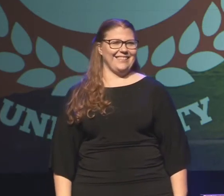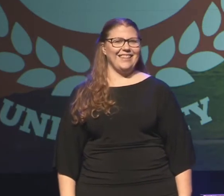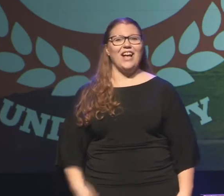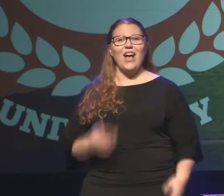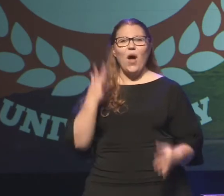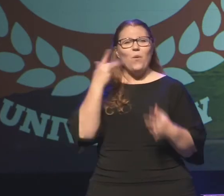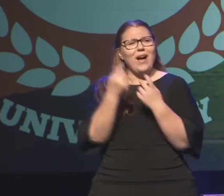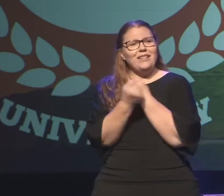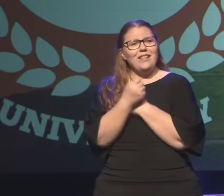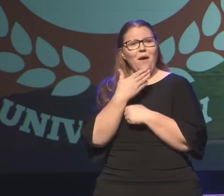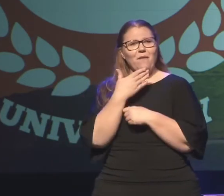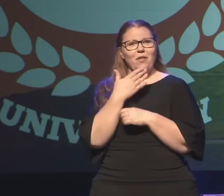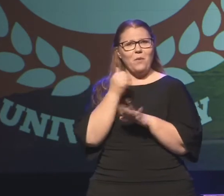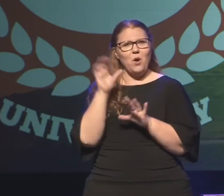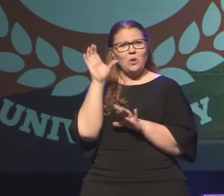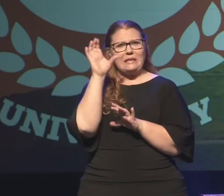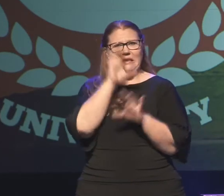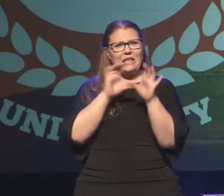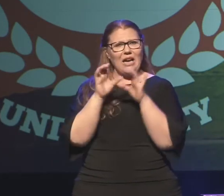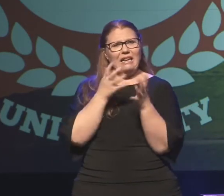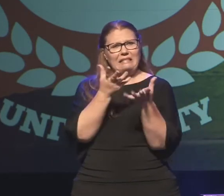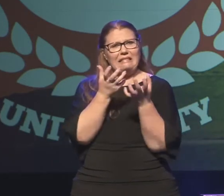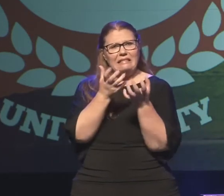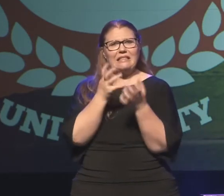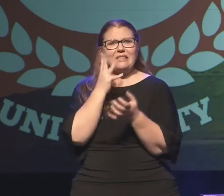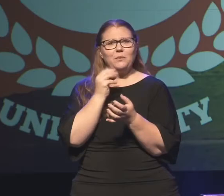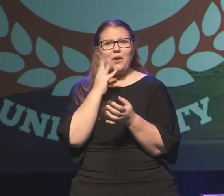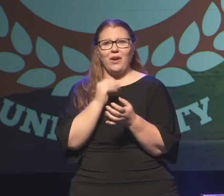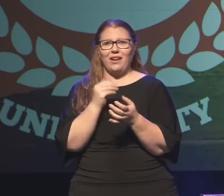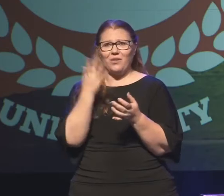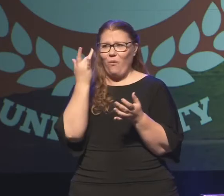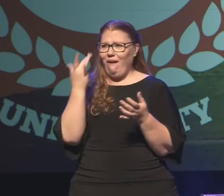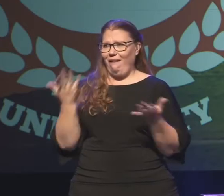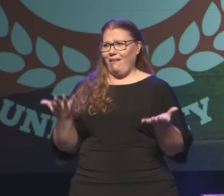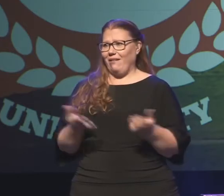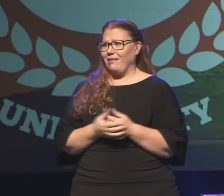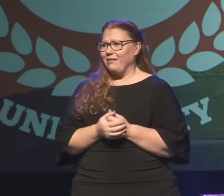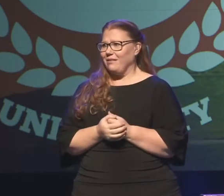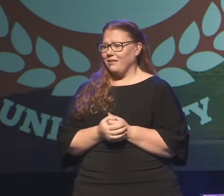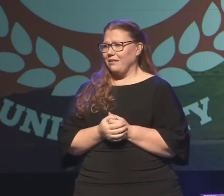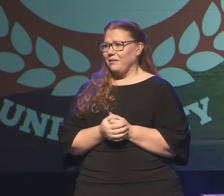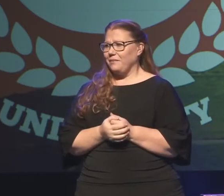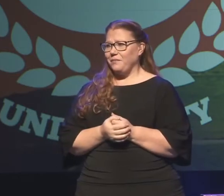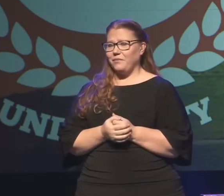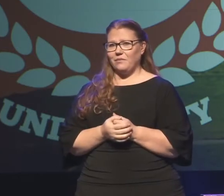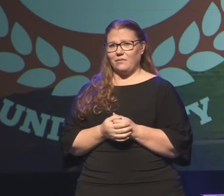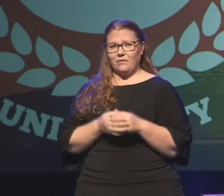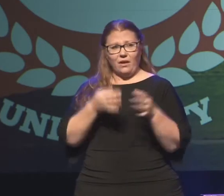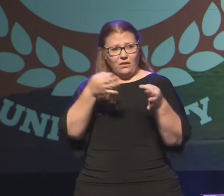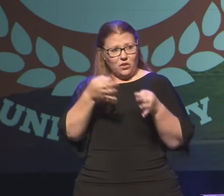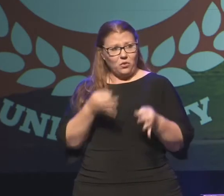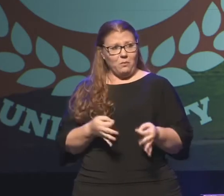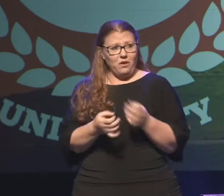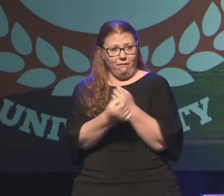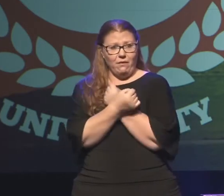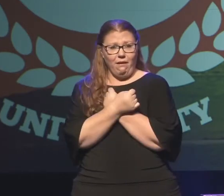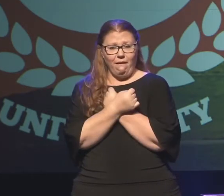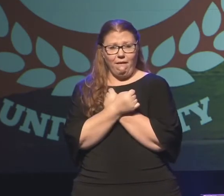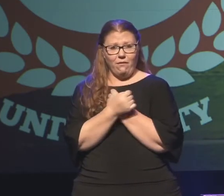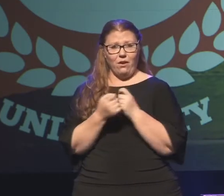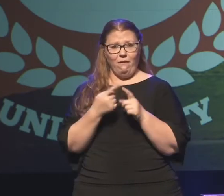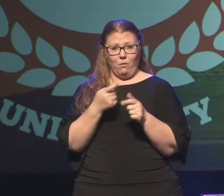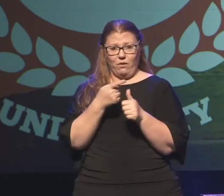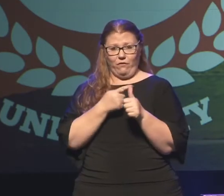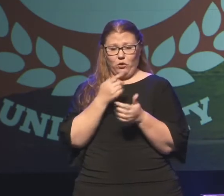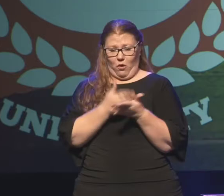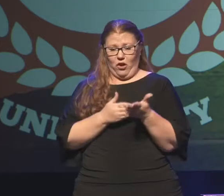Why is love the most sought after experience on the planet? The description of love that from the first part